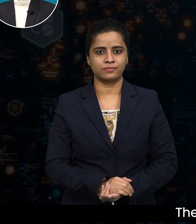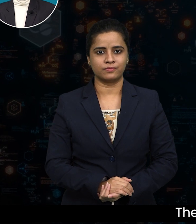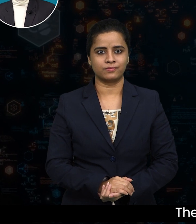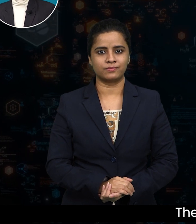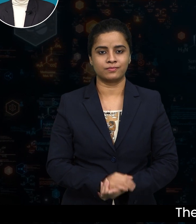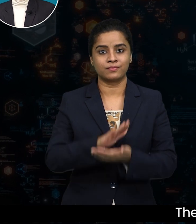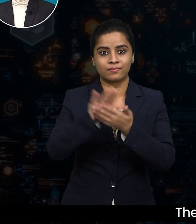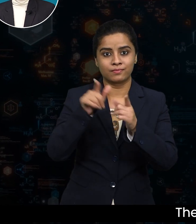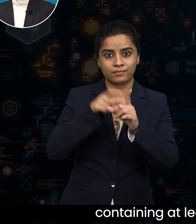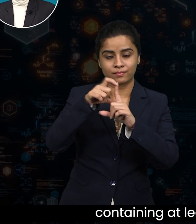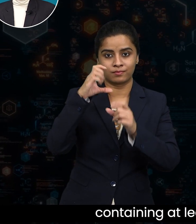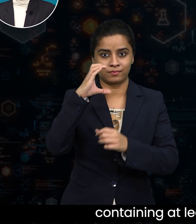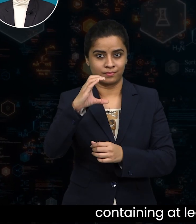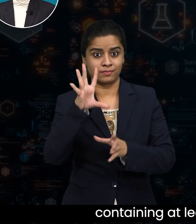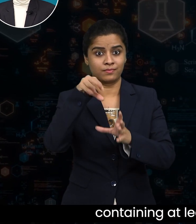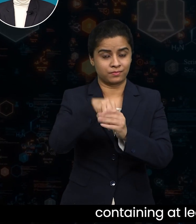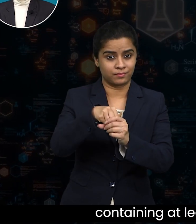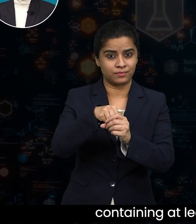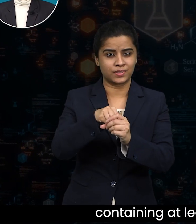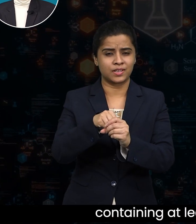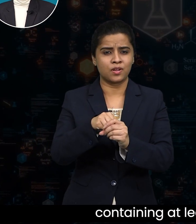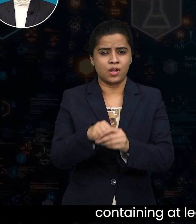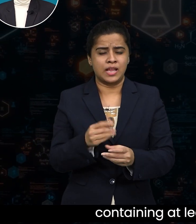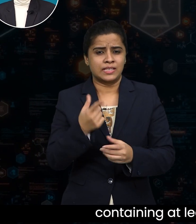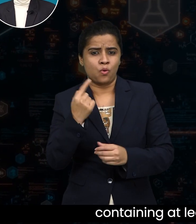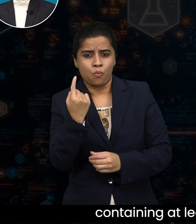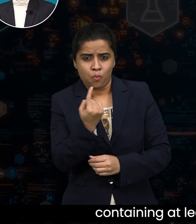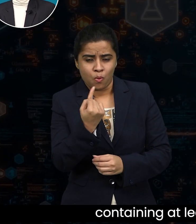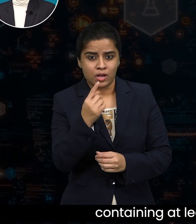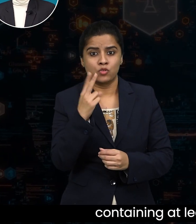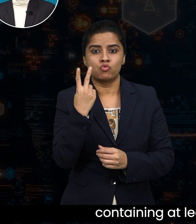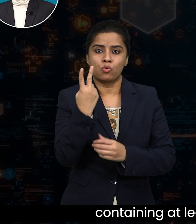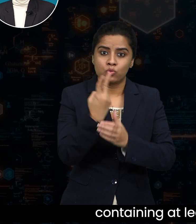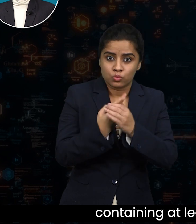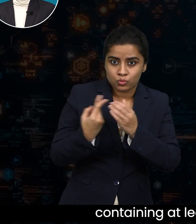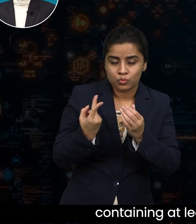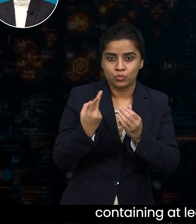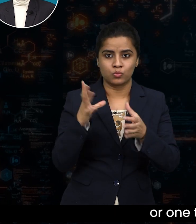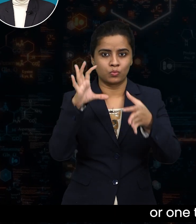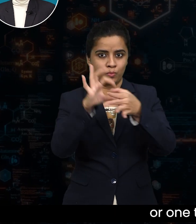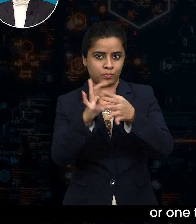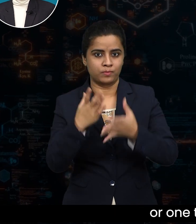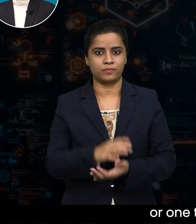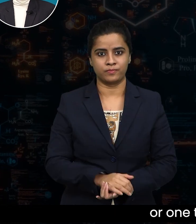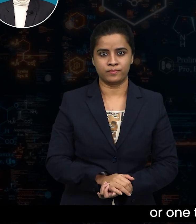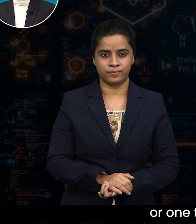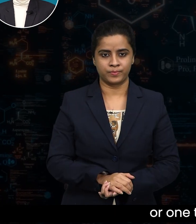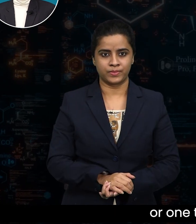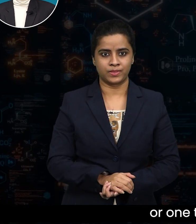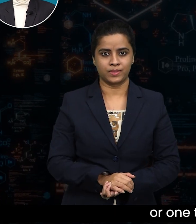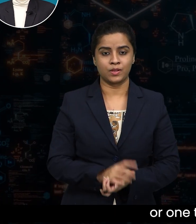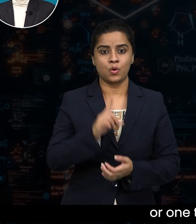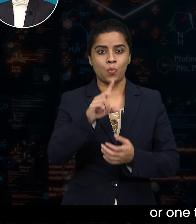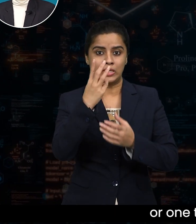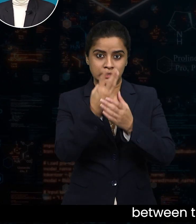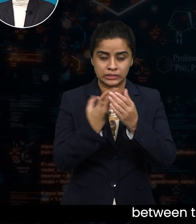The hydrocarbons containing at least one double bond or one triple